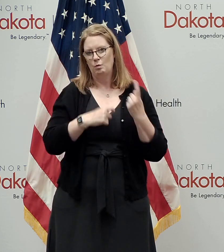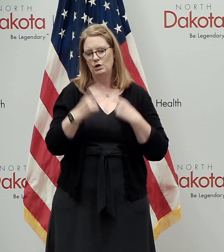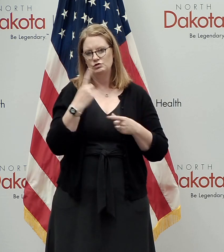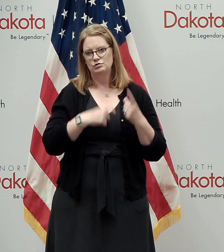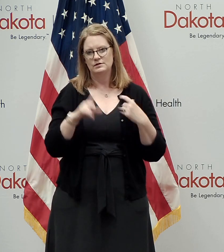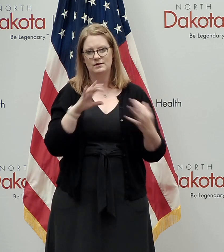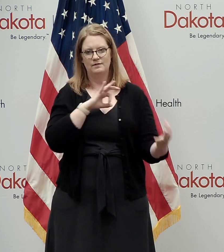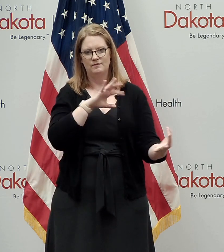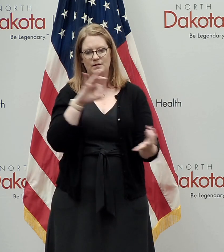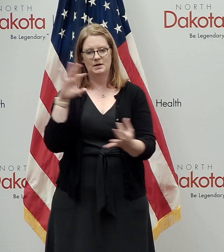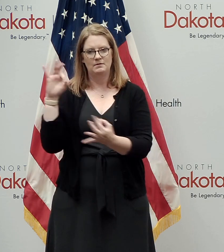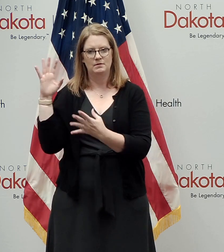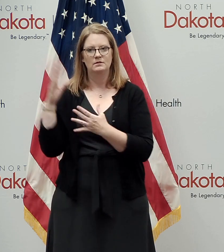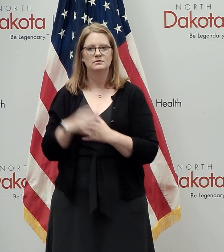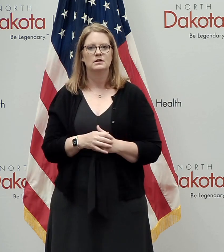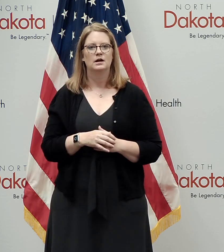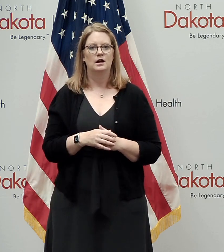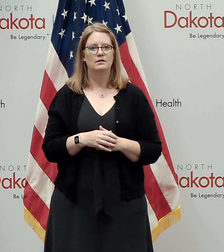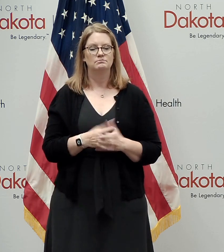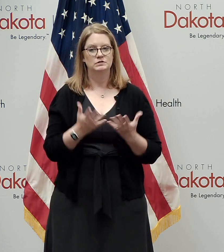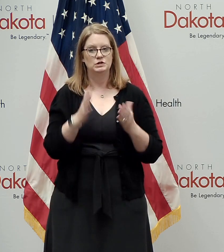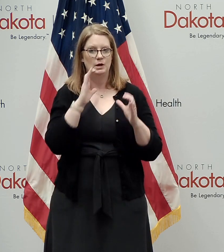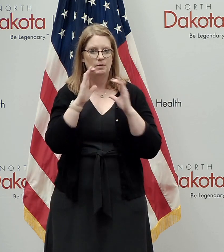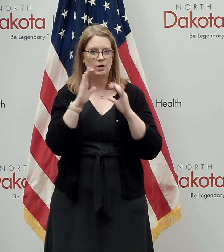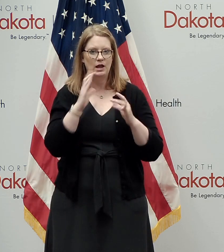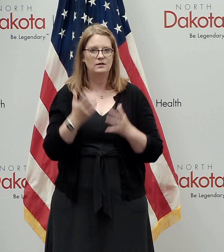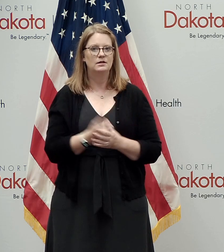all of your input, all the effort you do to communicate about this.